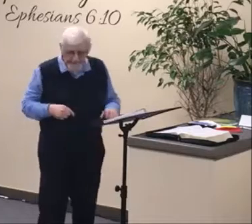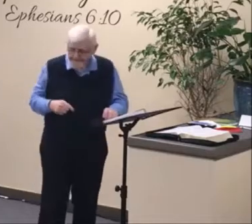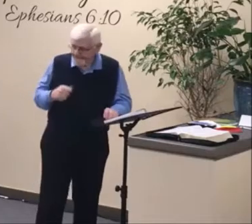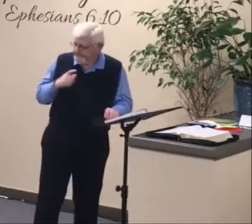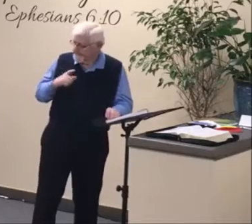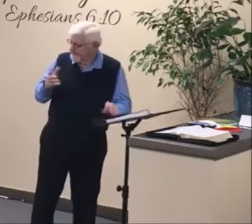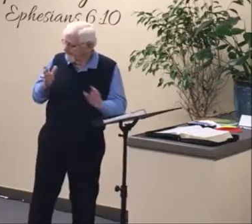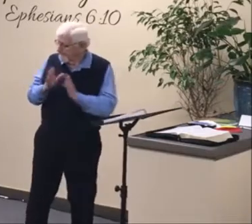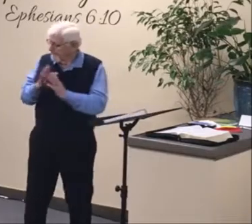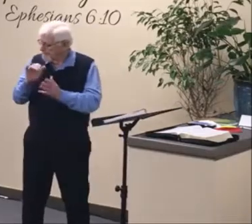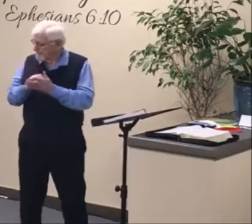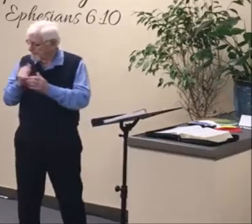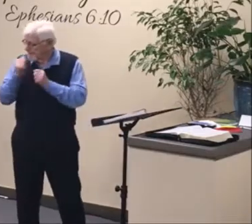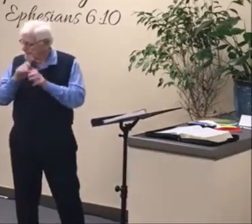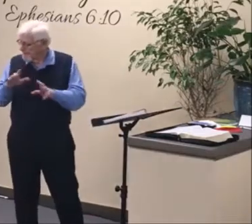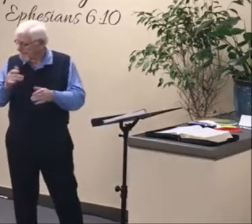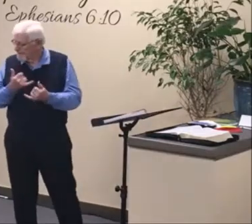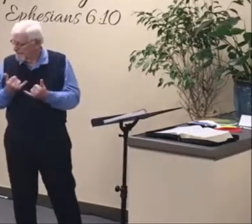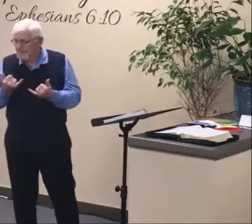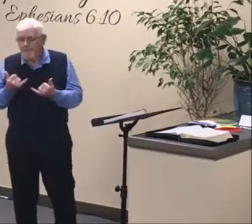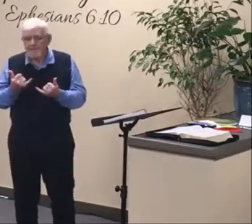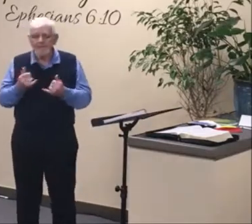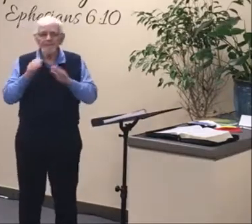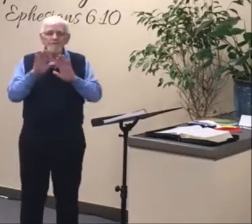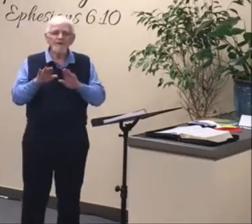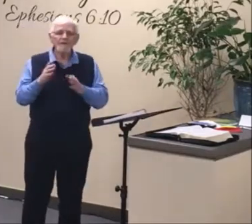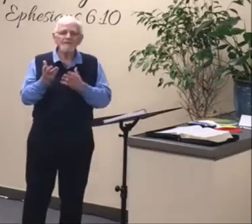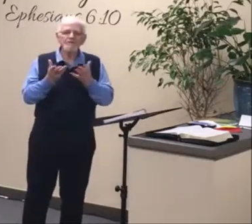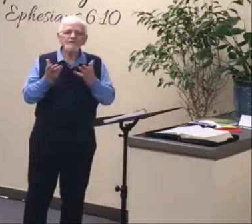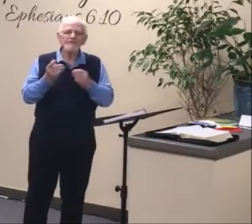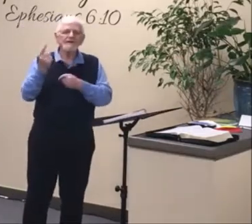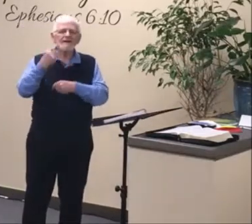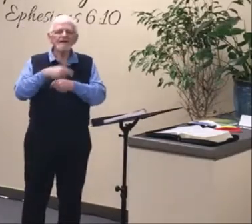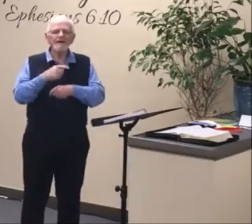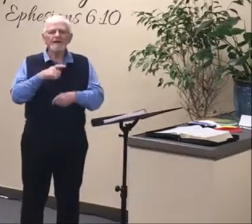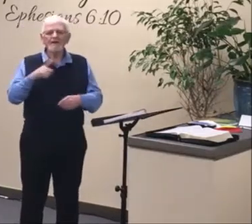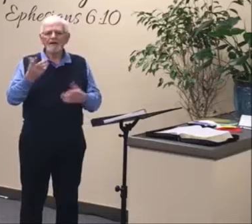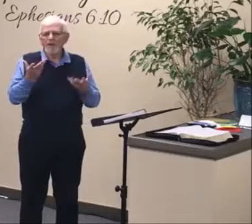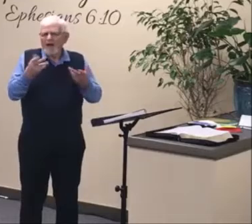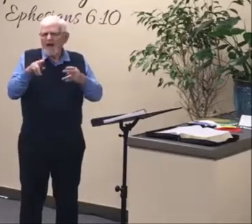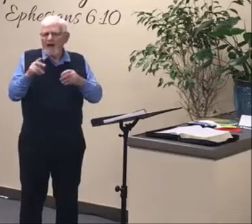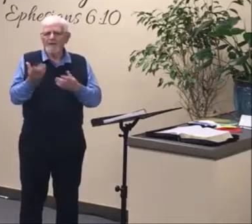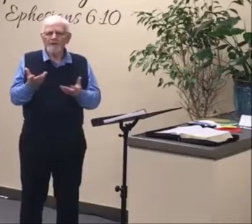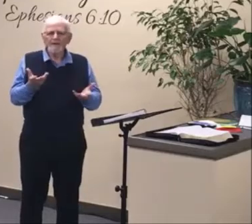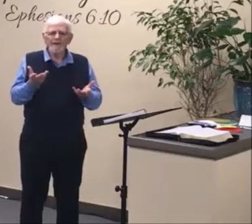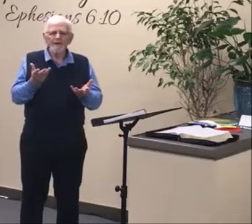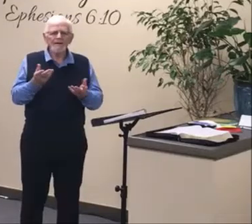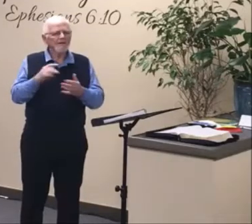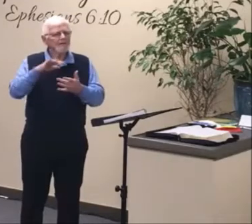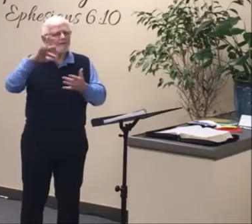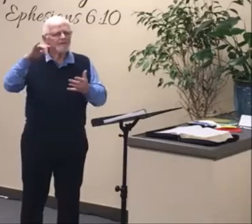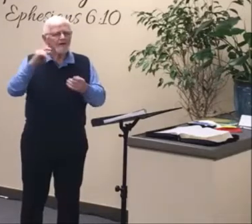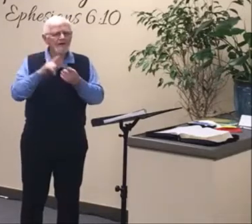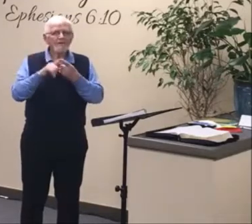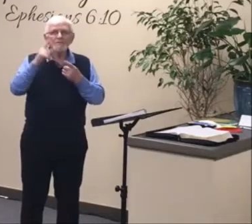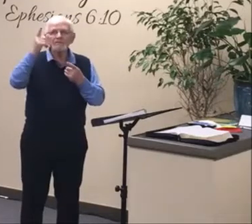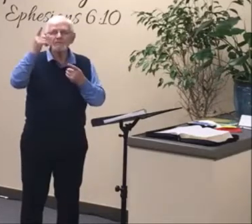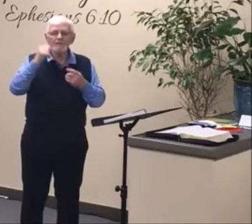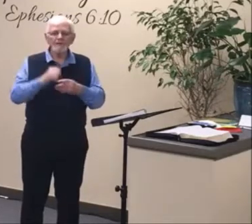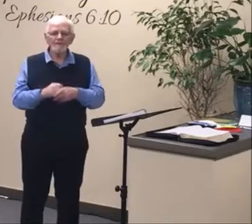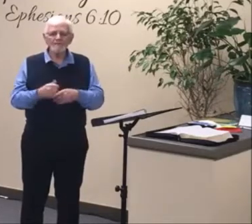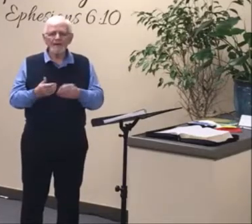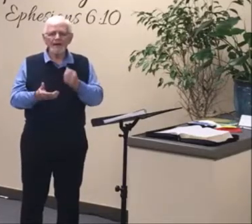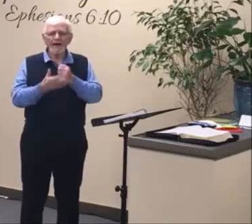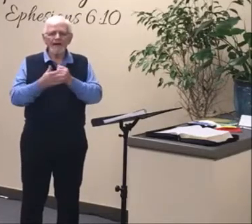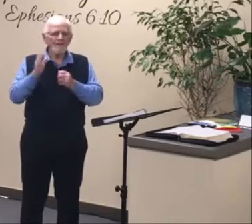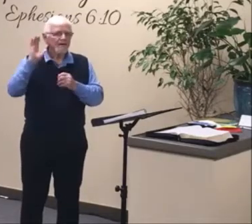that you'd please bless this Sunday service today, Lord. Whatever happens here would be glorifying to you. Lord, I ask that you'd help us to